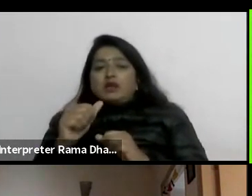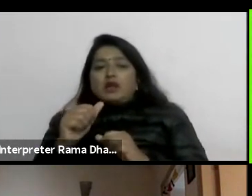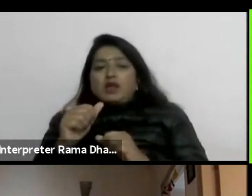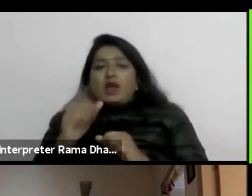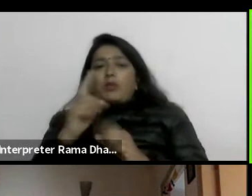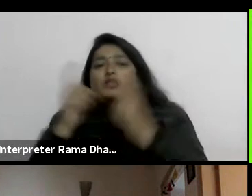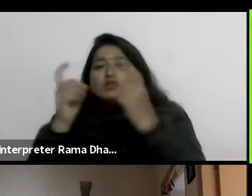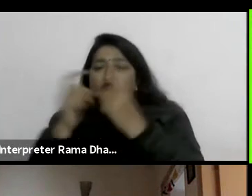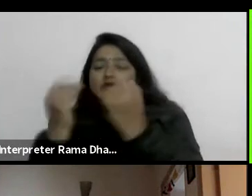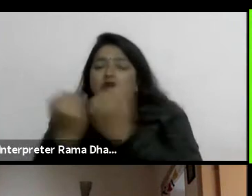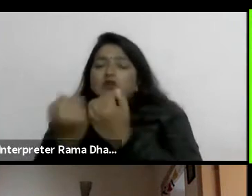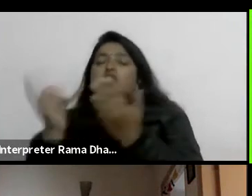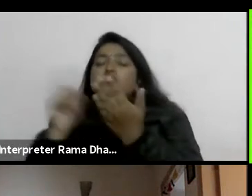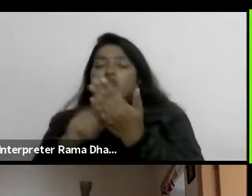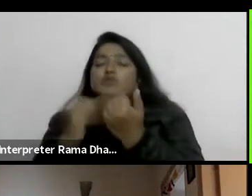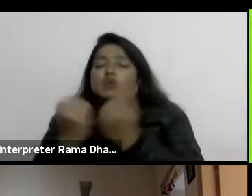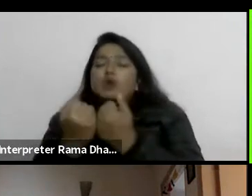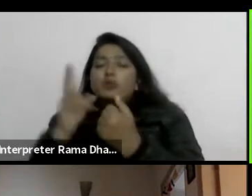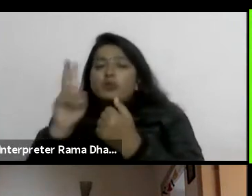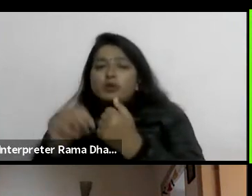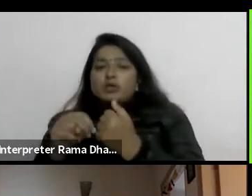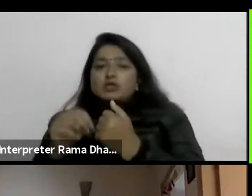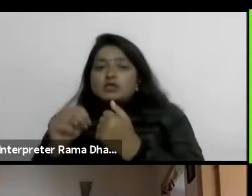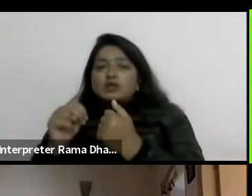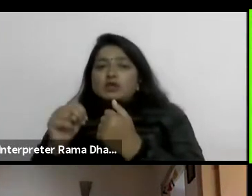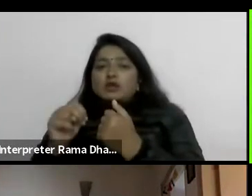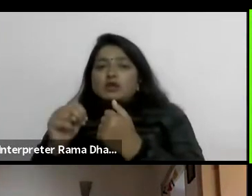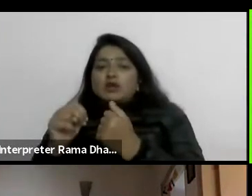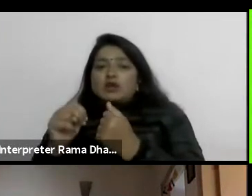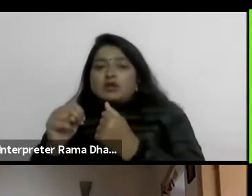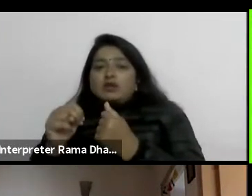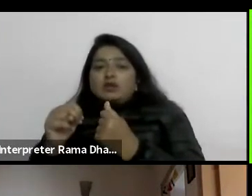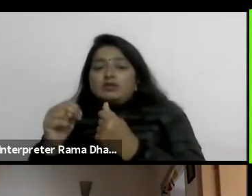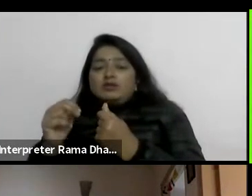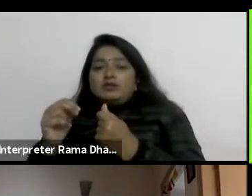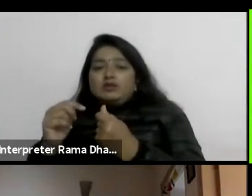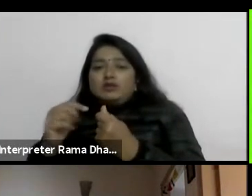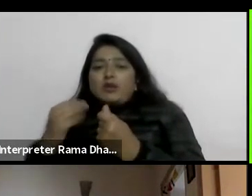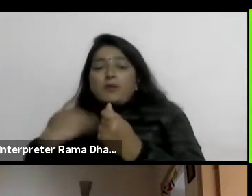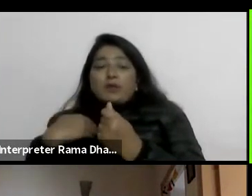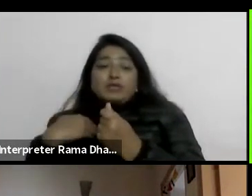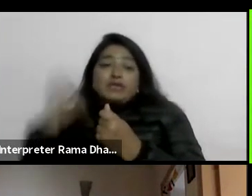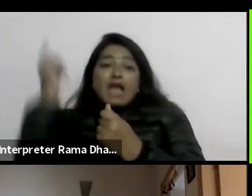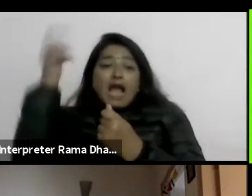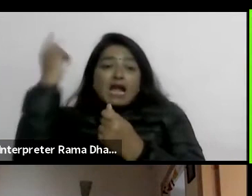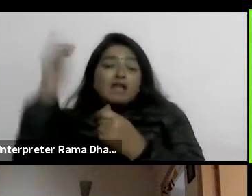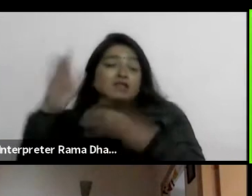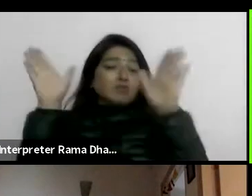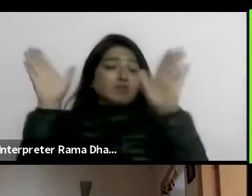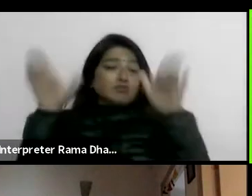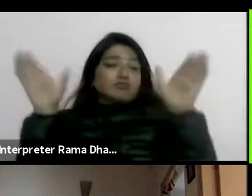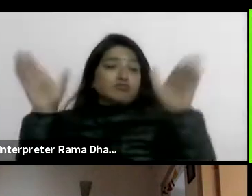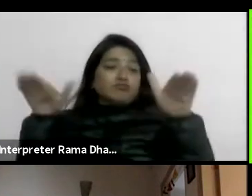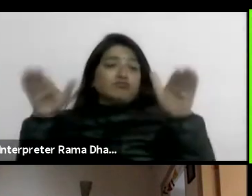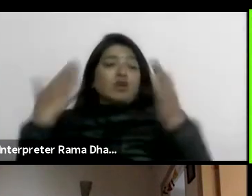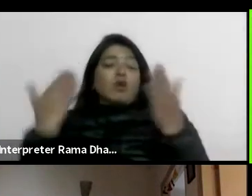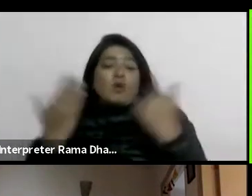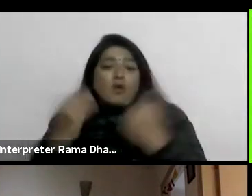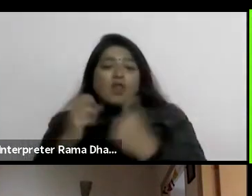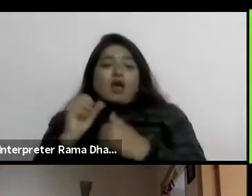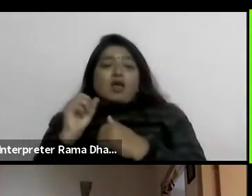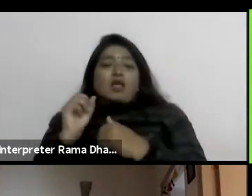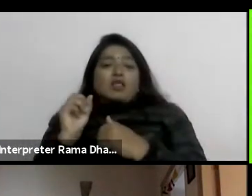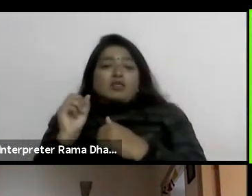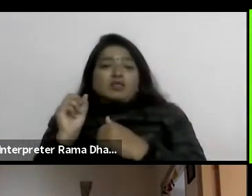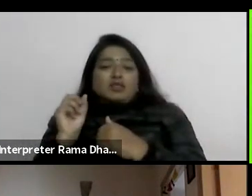I don't know. But maybe I'm pie in the sky, but I was just thinking perhaps that's something, some way